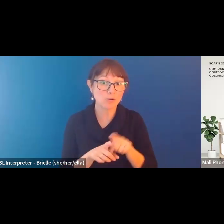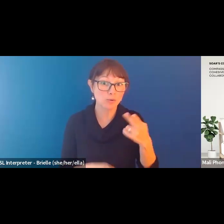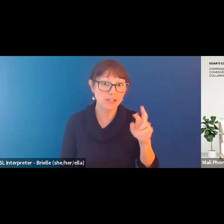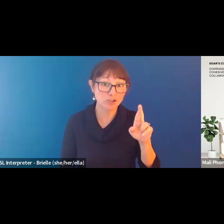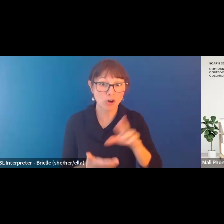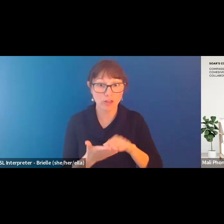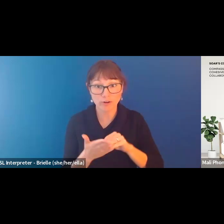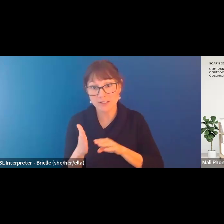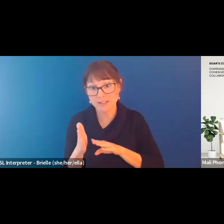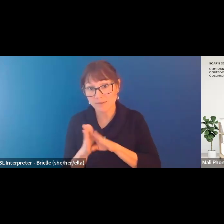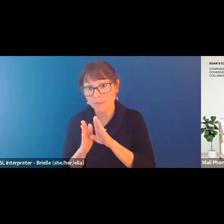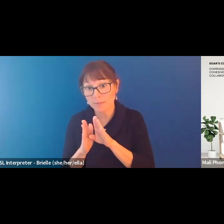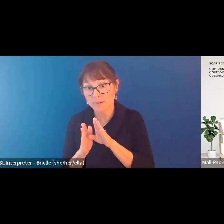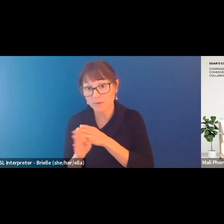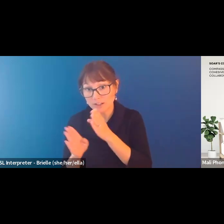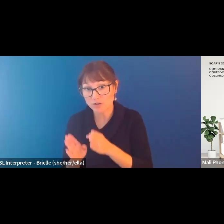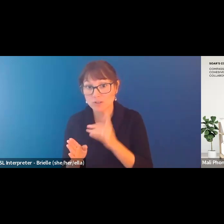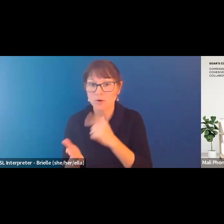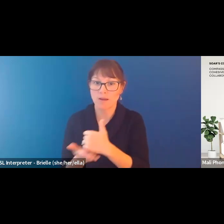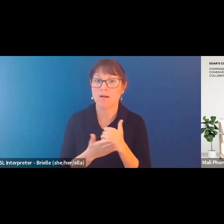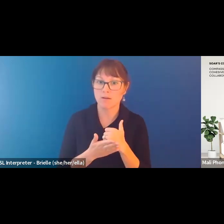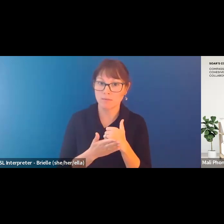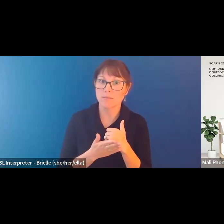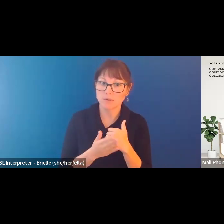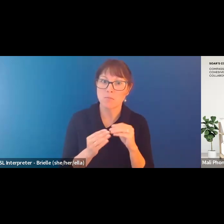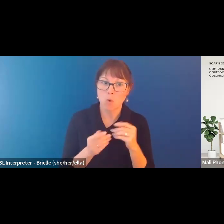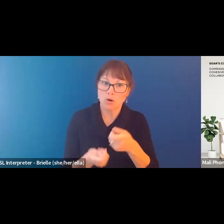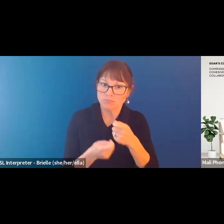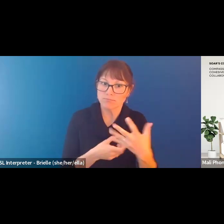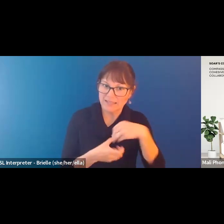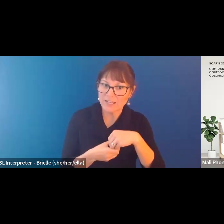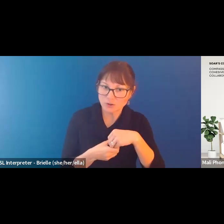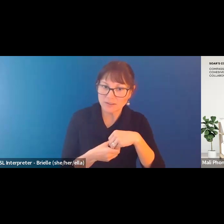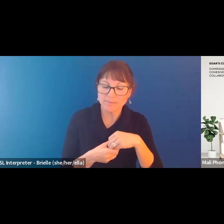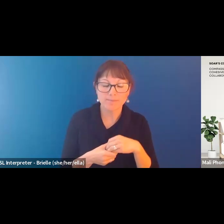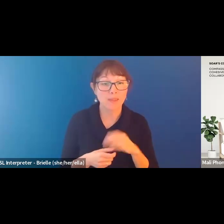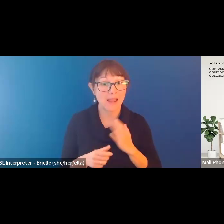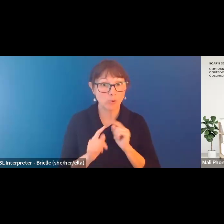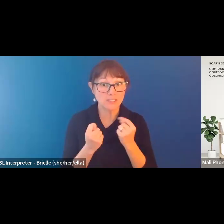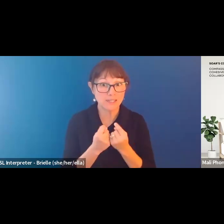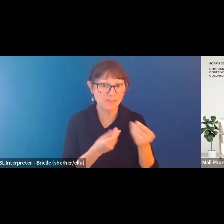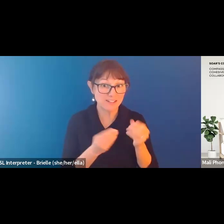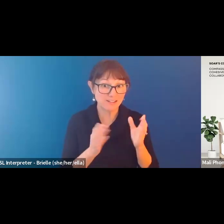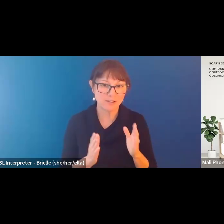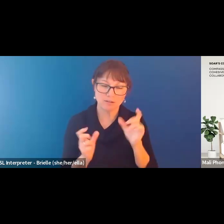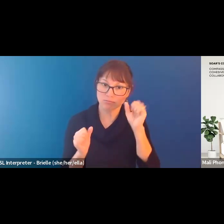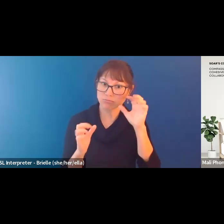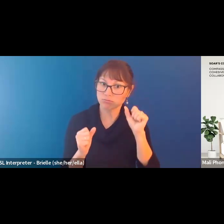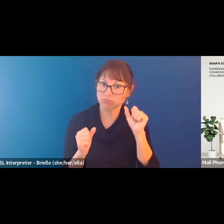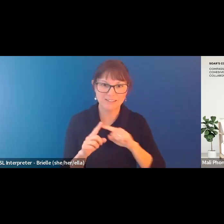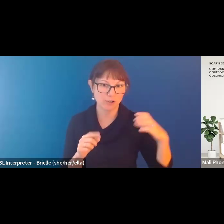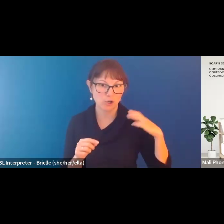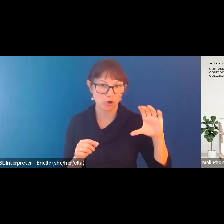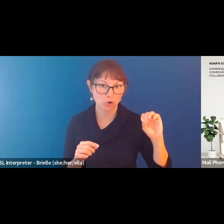learning development professionals to help increase engagement. We have an incredible team of facilitators and coaches who help